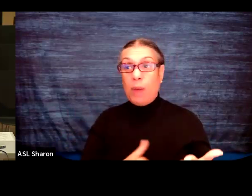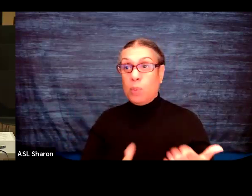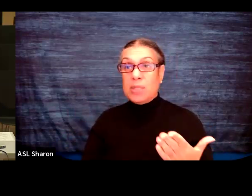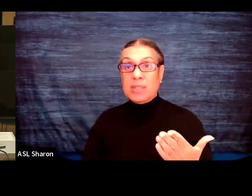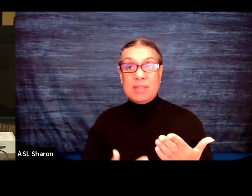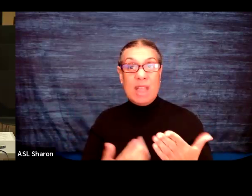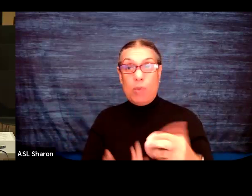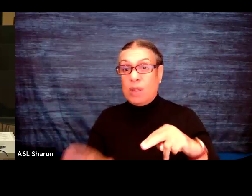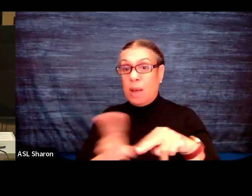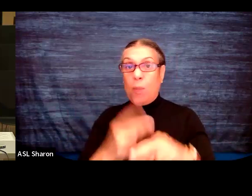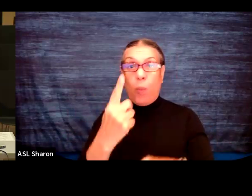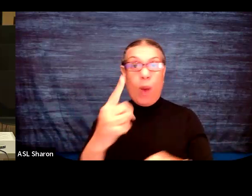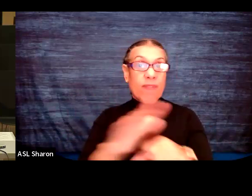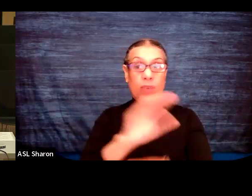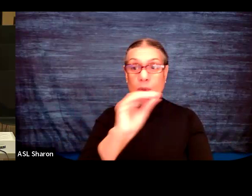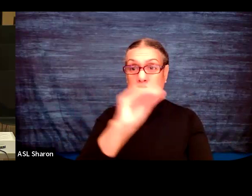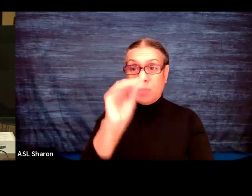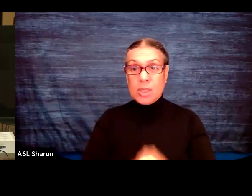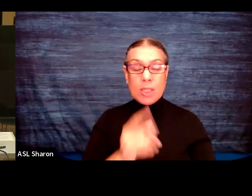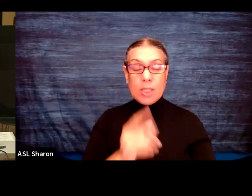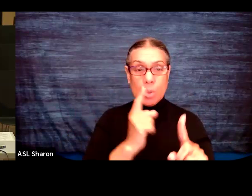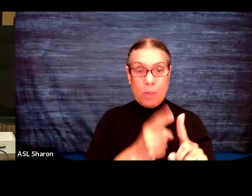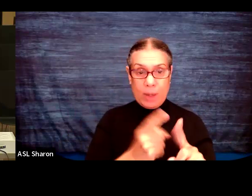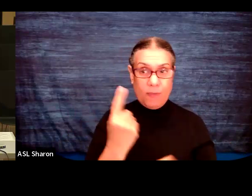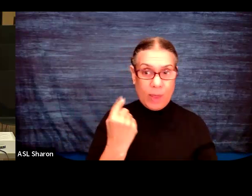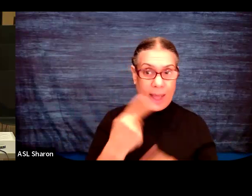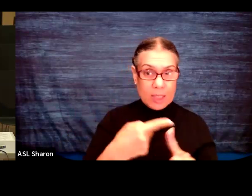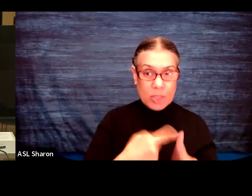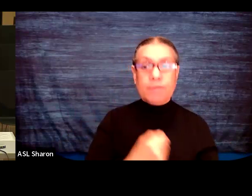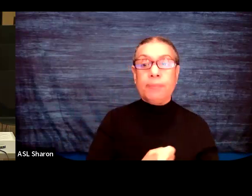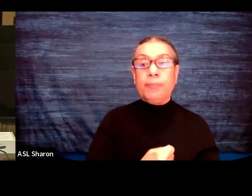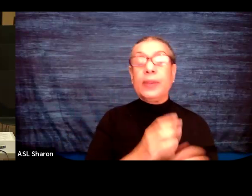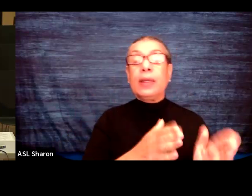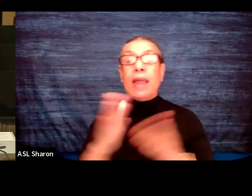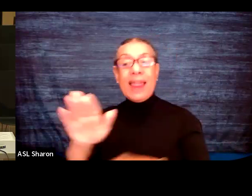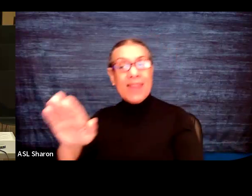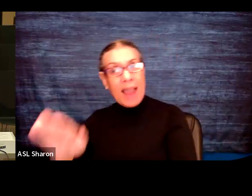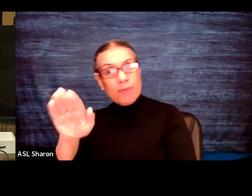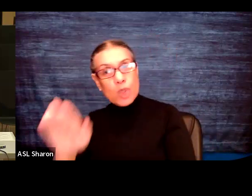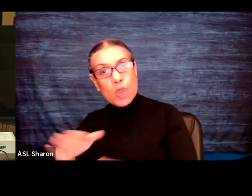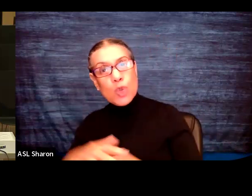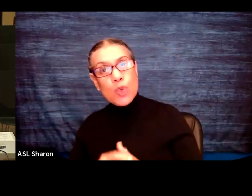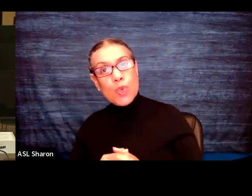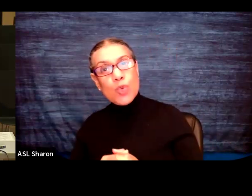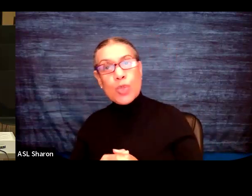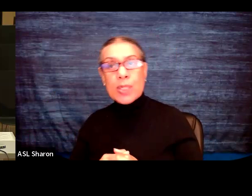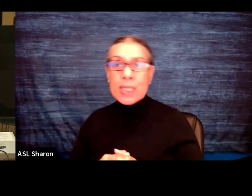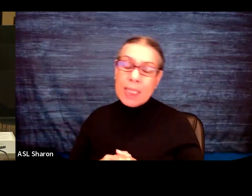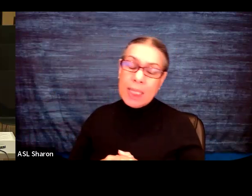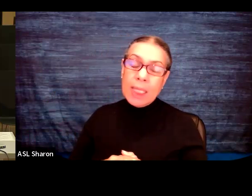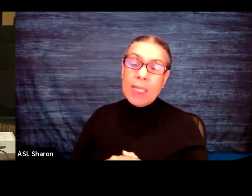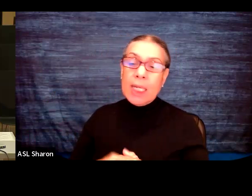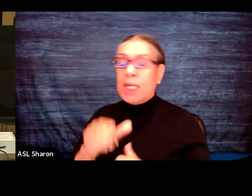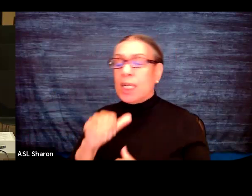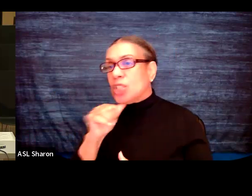percentage point ahead of where we were for the same month last year. Afternoon, we haven't seen as, the